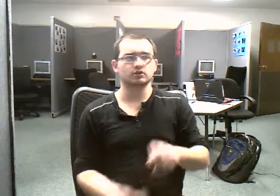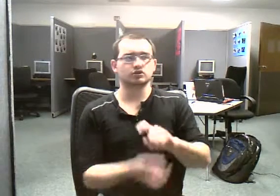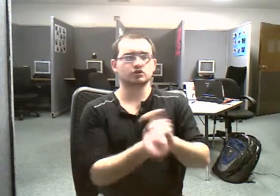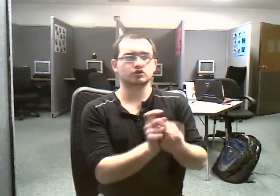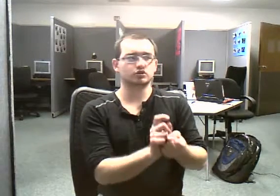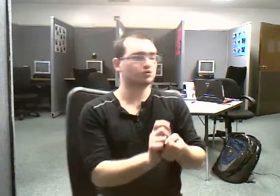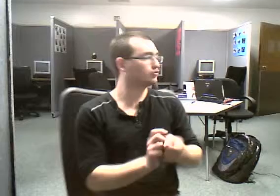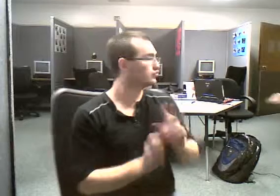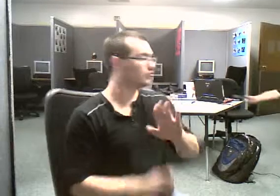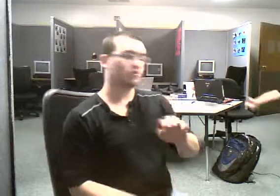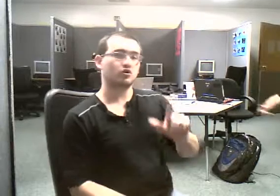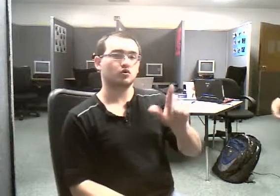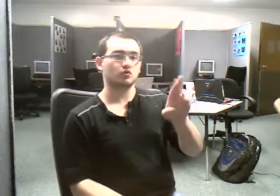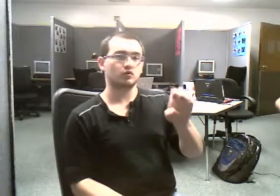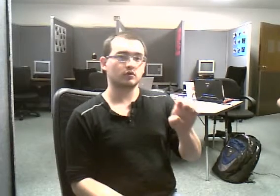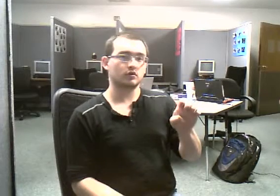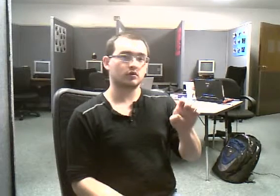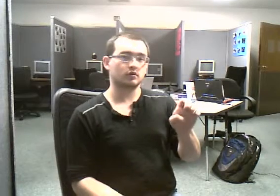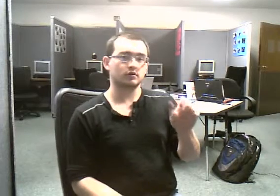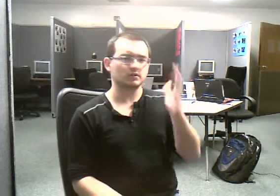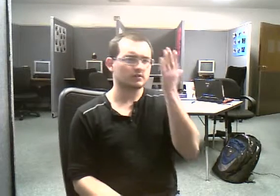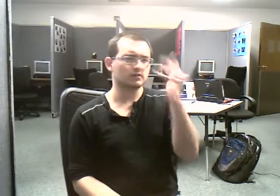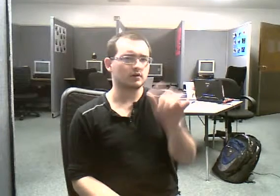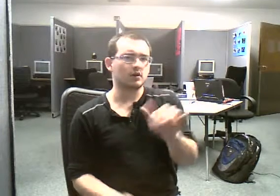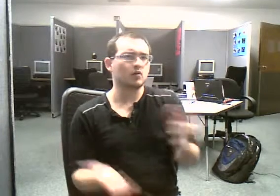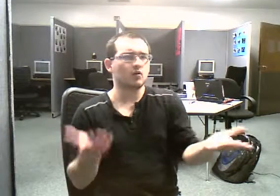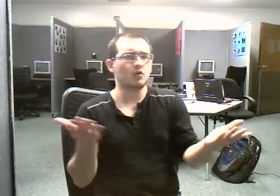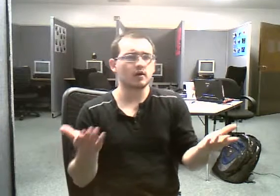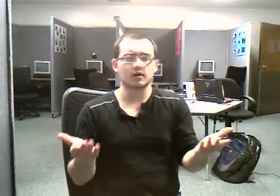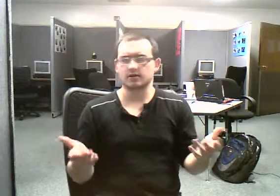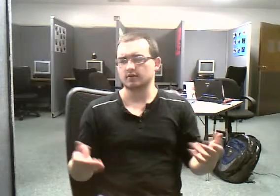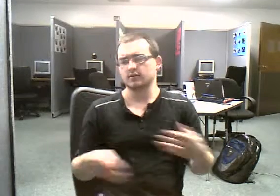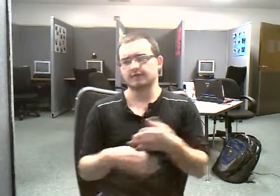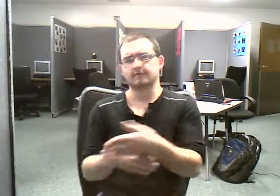How'd that go?